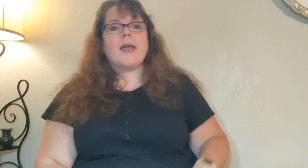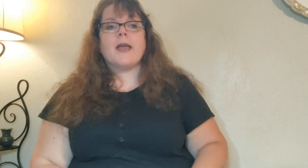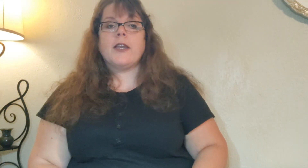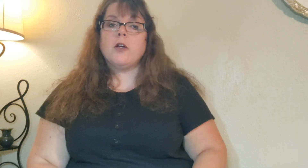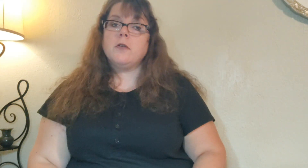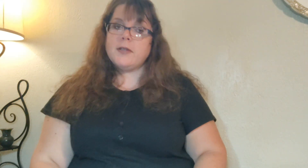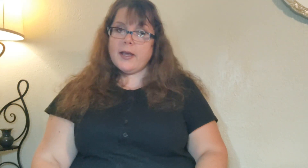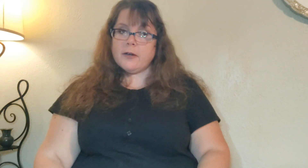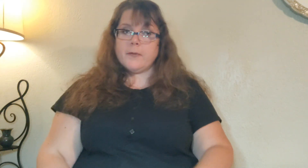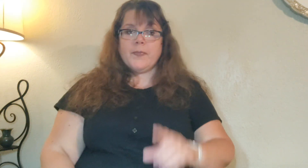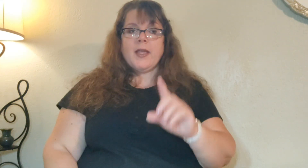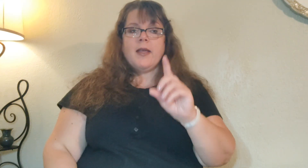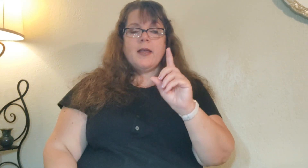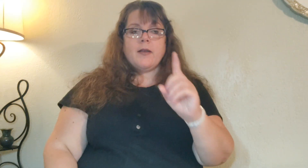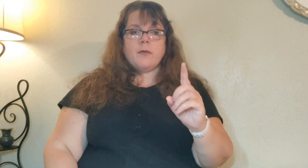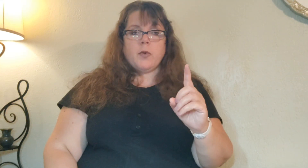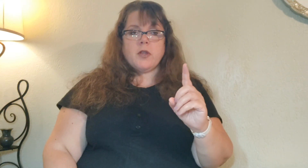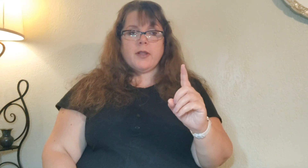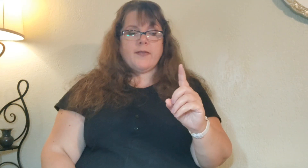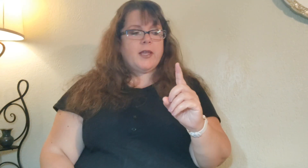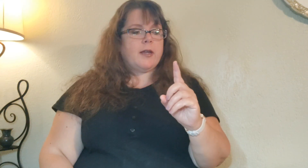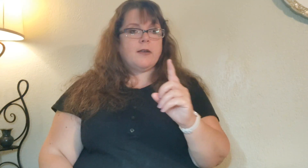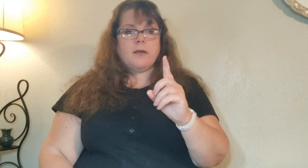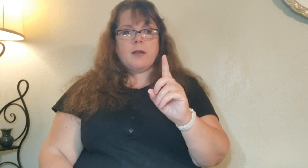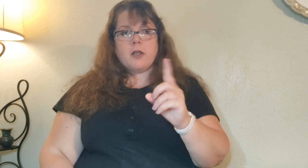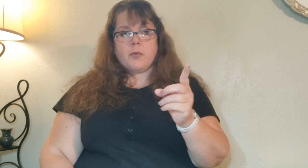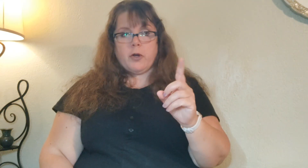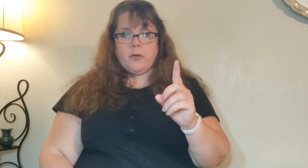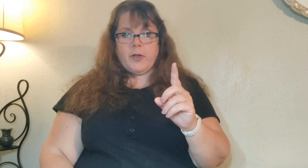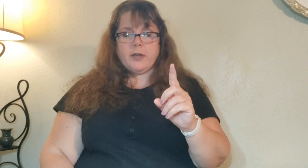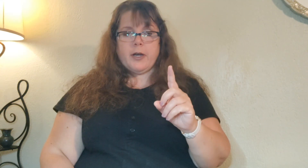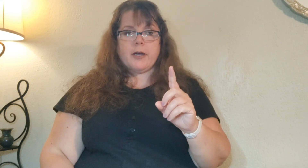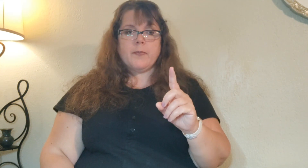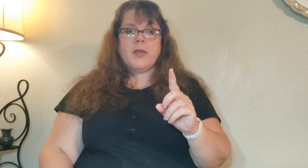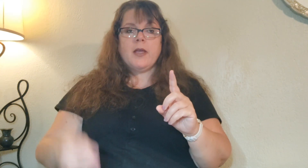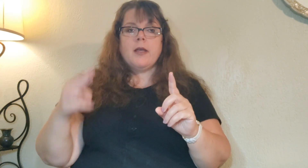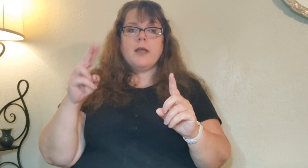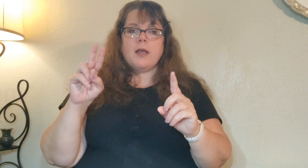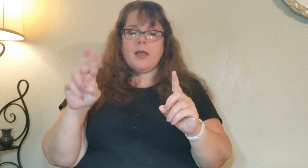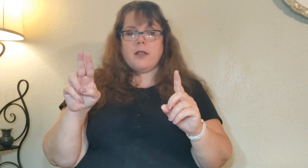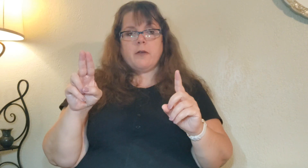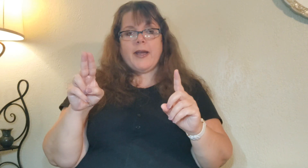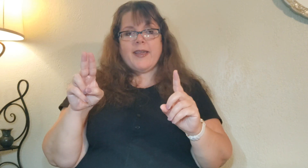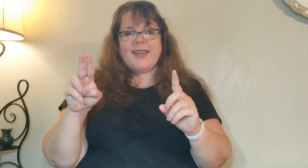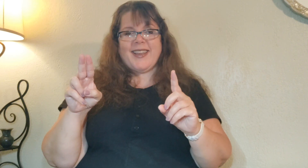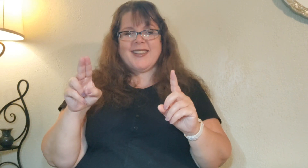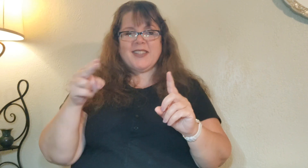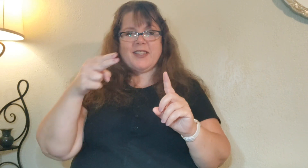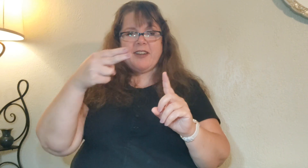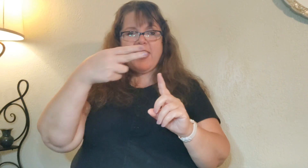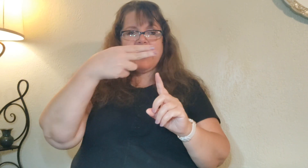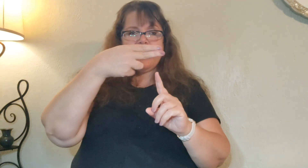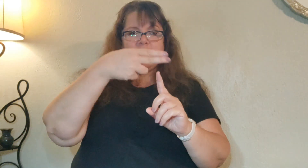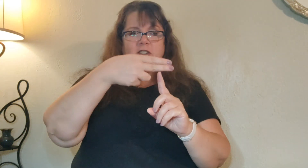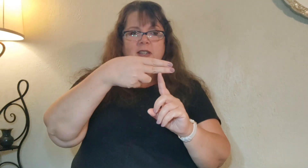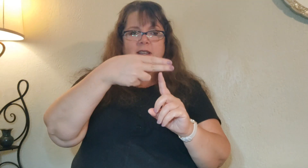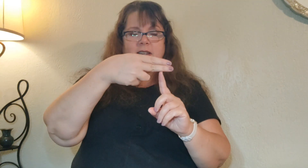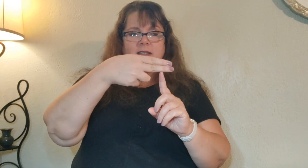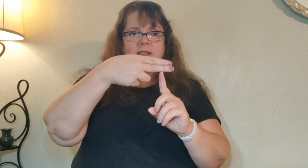Okay, and hotel, with your left hand and your pointer finger up, and your right hand has the letter H, and it's